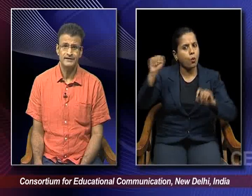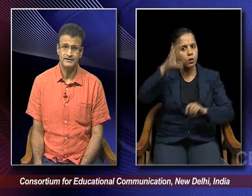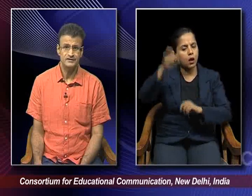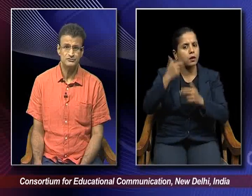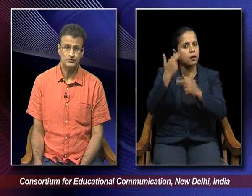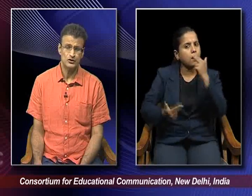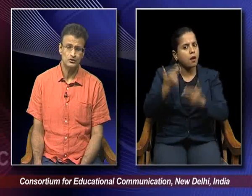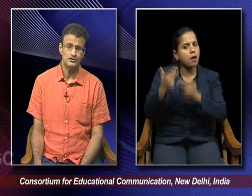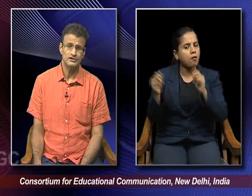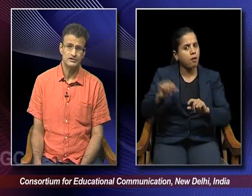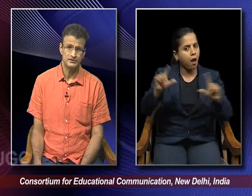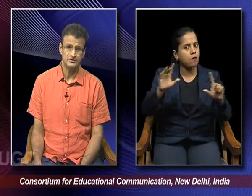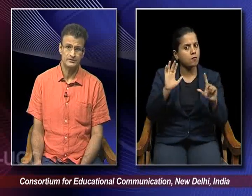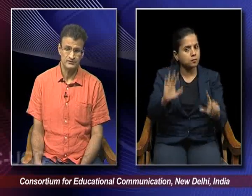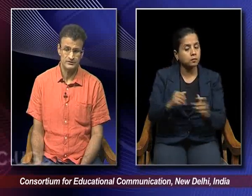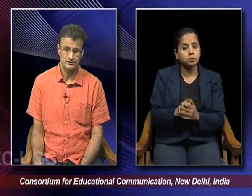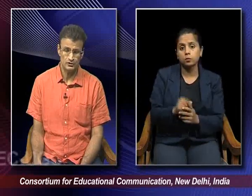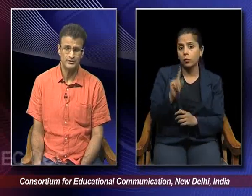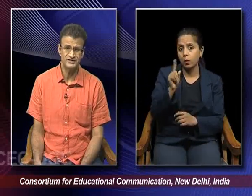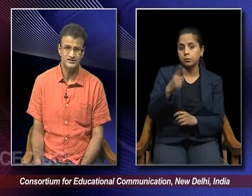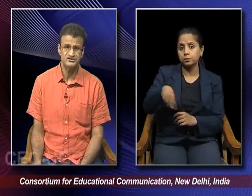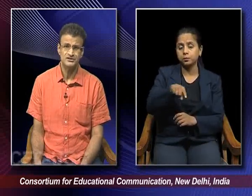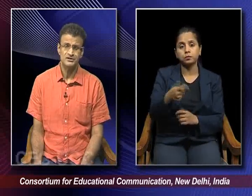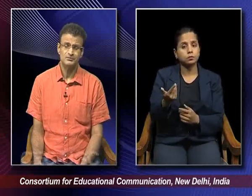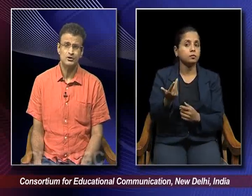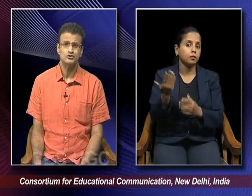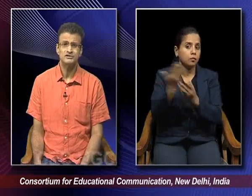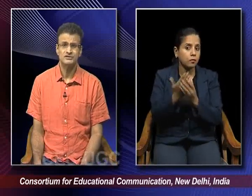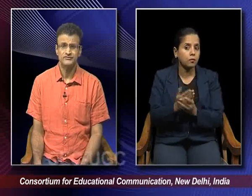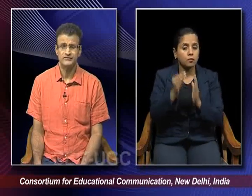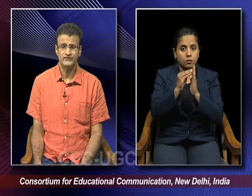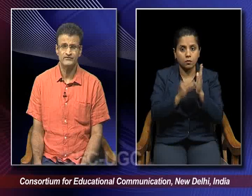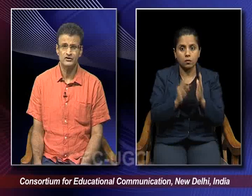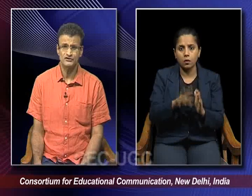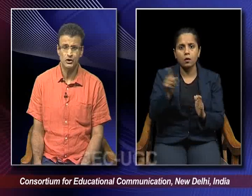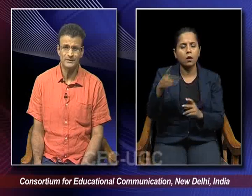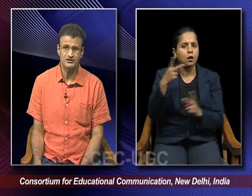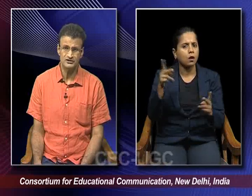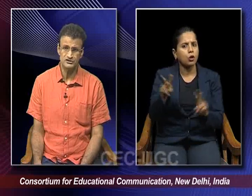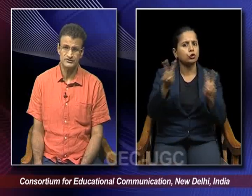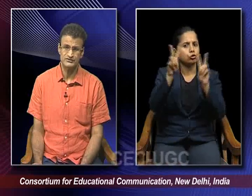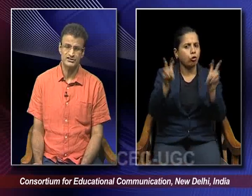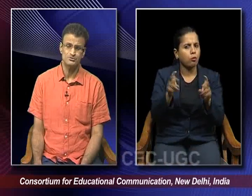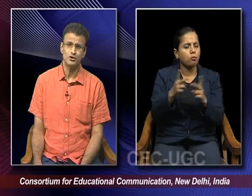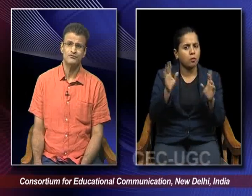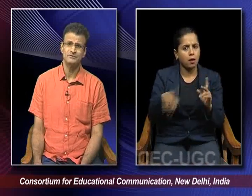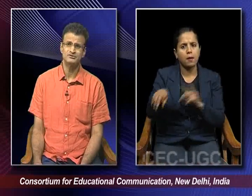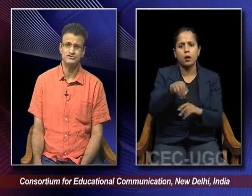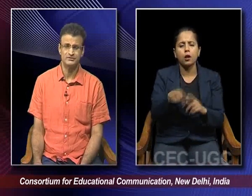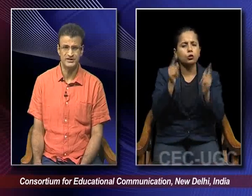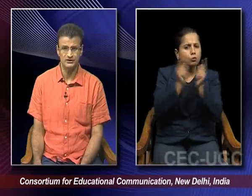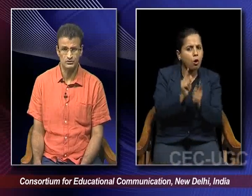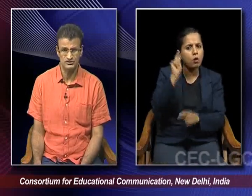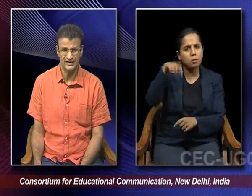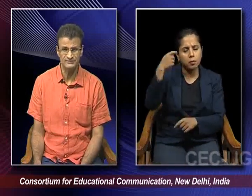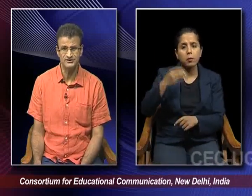and in terms of not only the documentaries, but also in the framework of the topicals, which were the small films which were